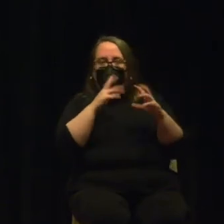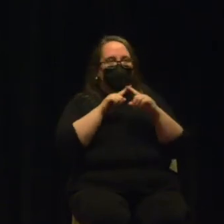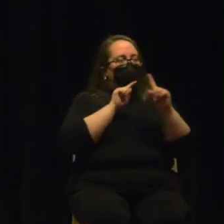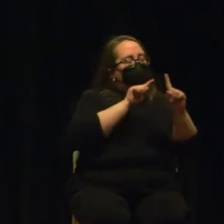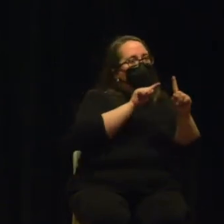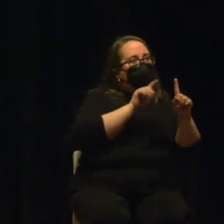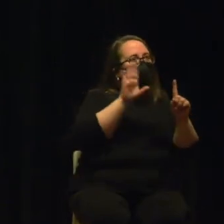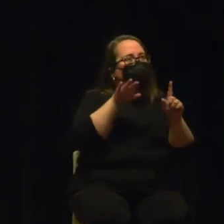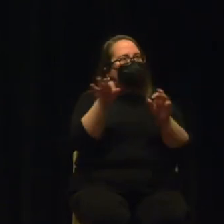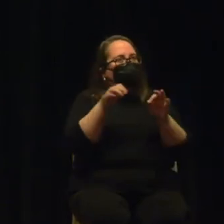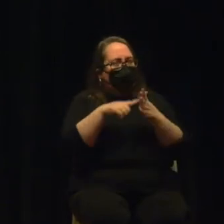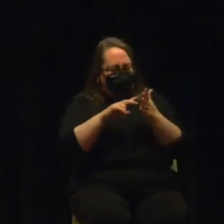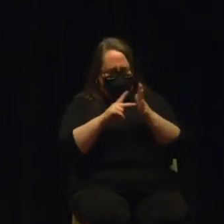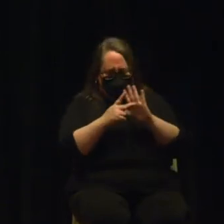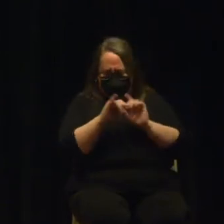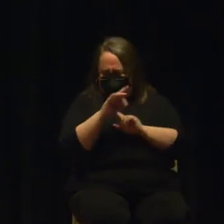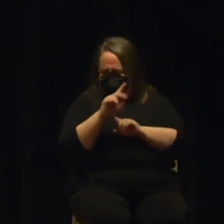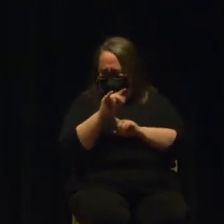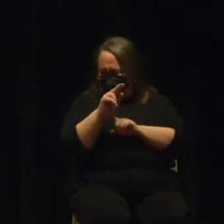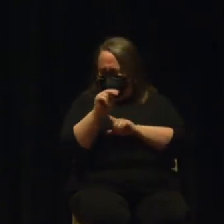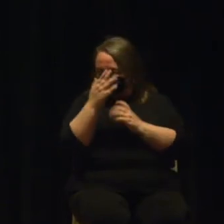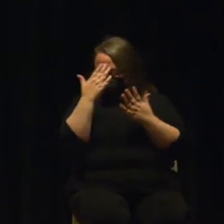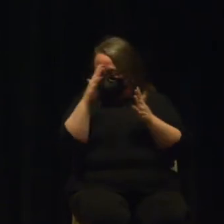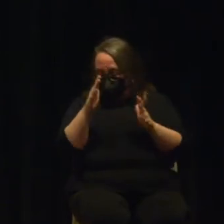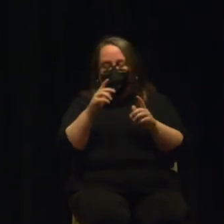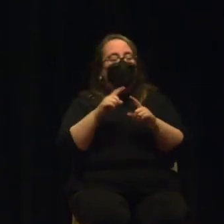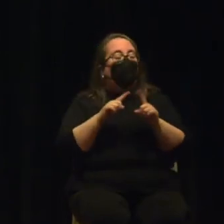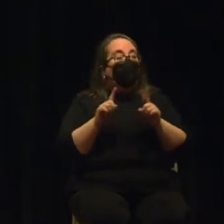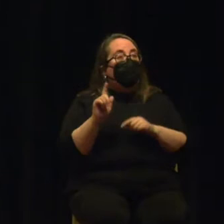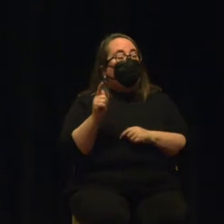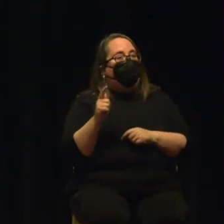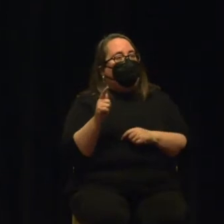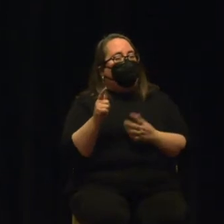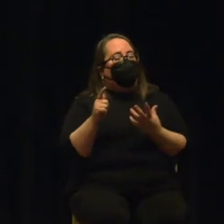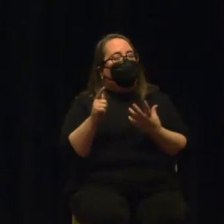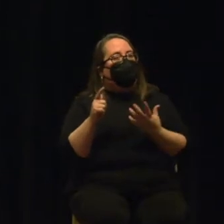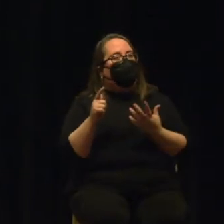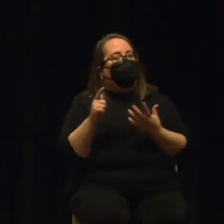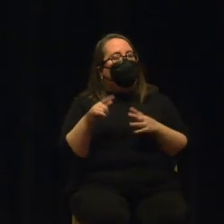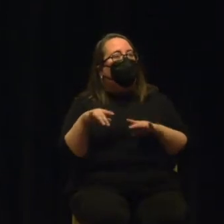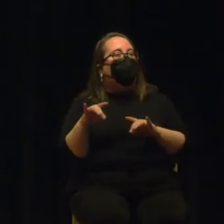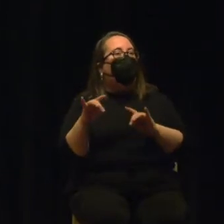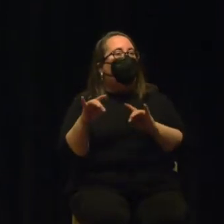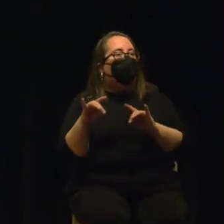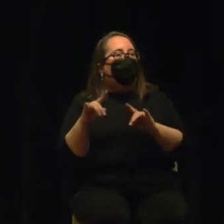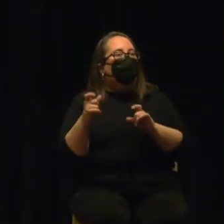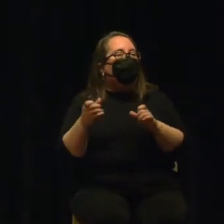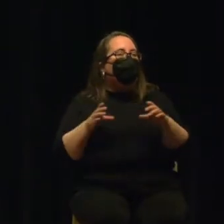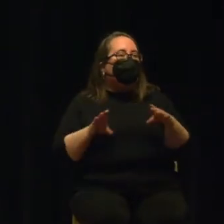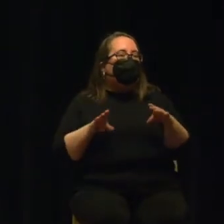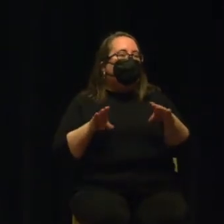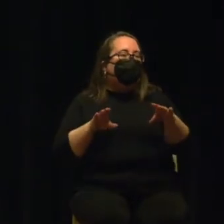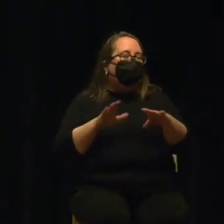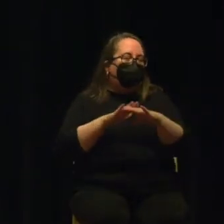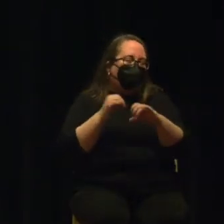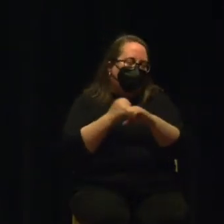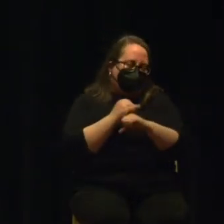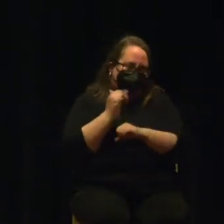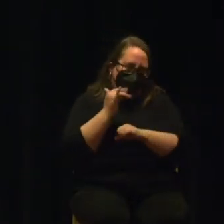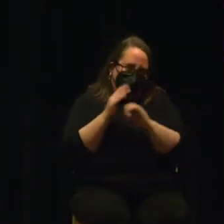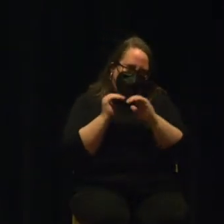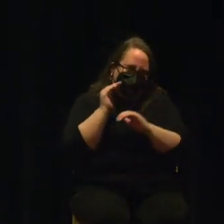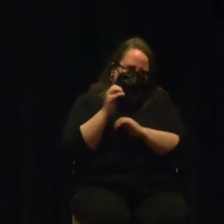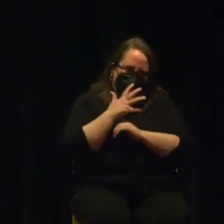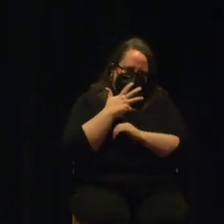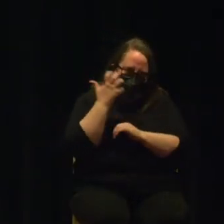never explained who he was. Later on, and I hope she's not watching right now, but later on I found out she was betting on the fights, and that's why she was so deep